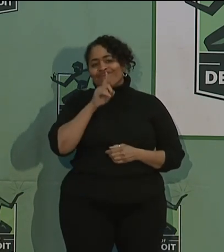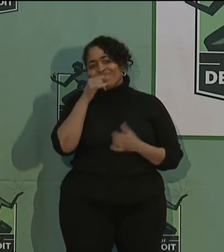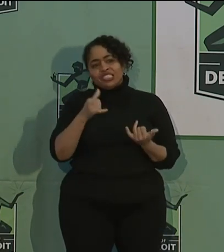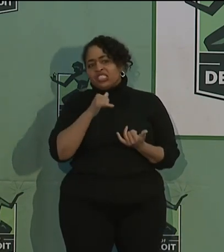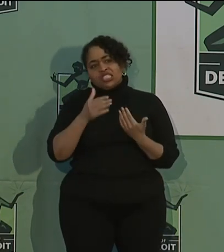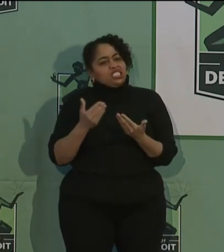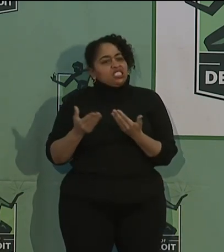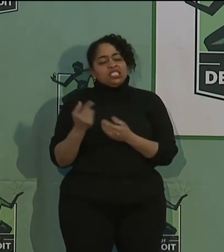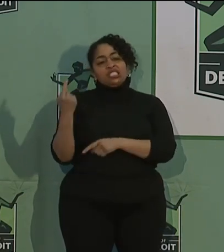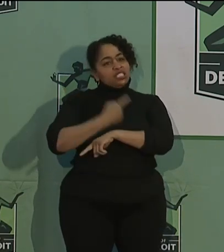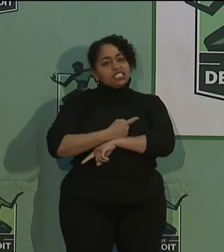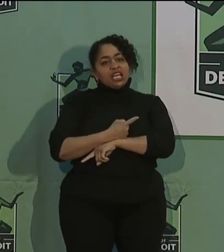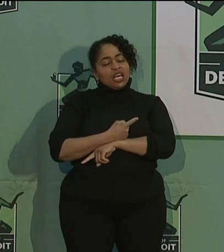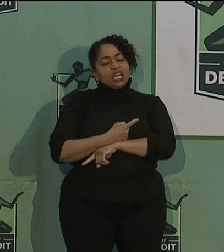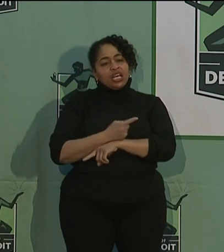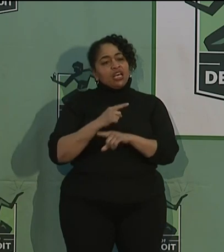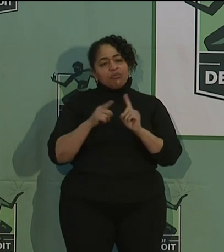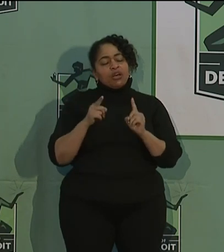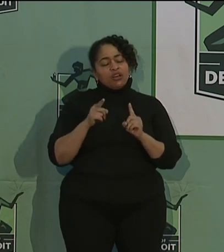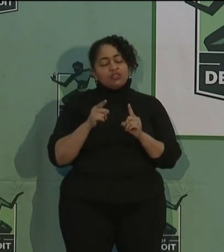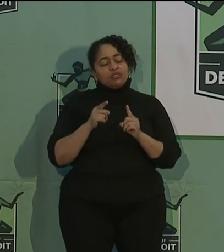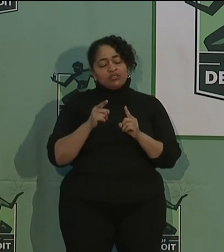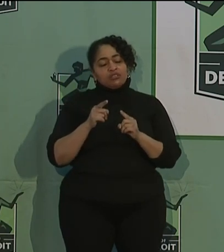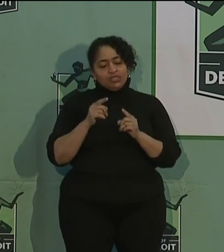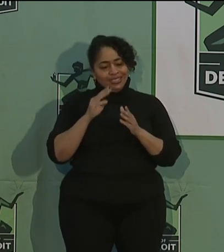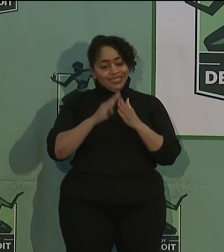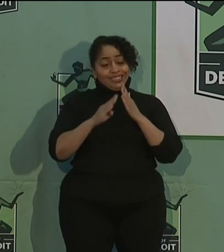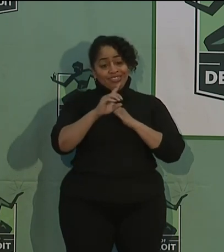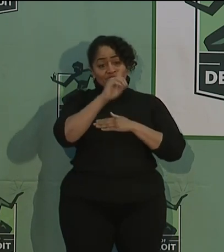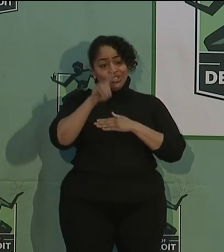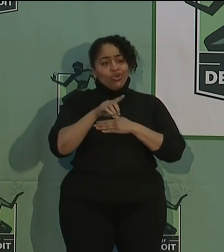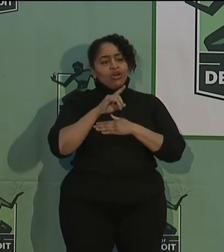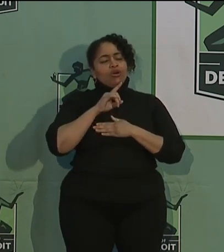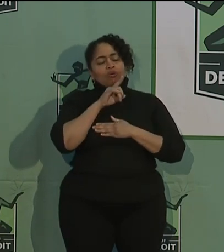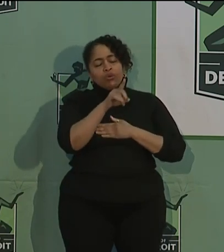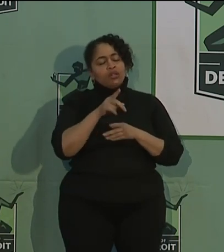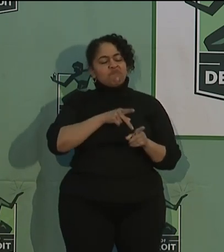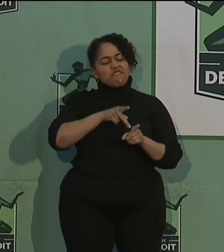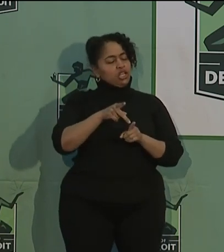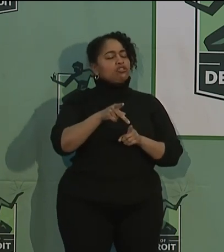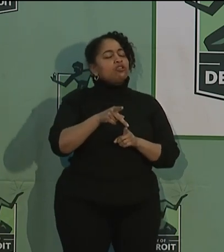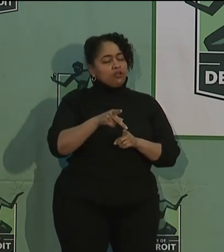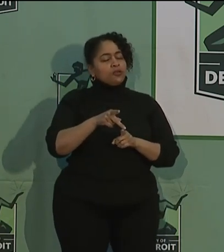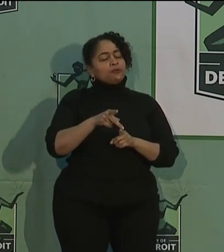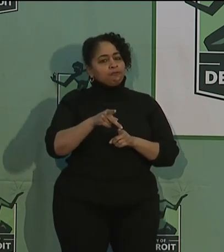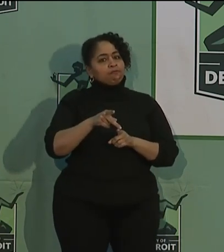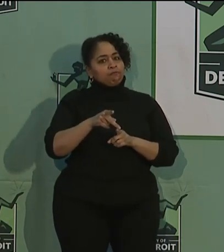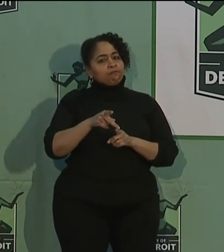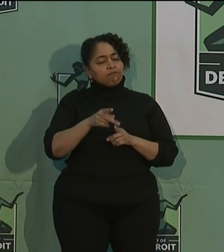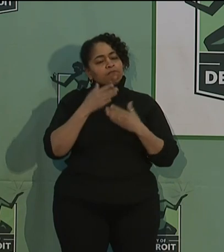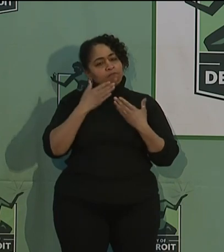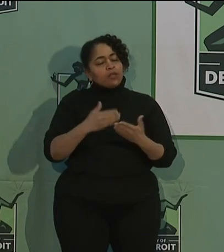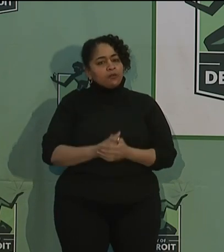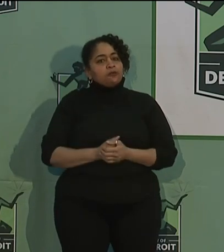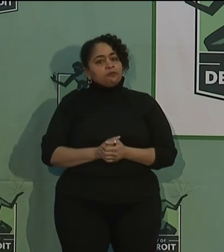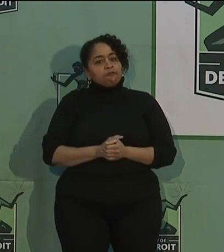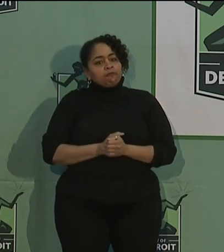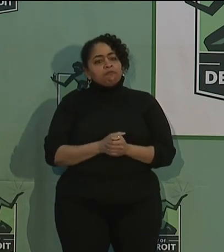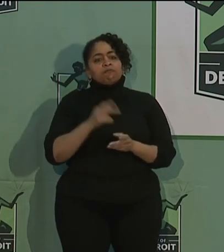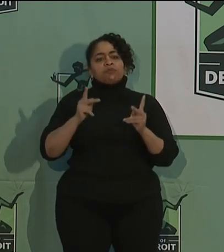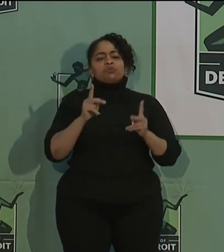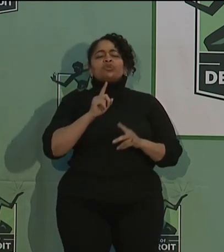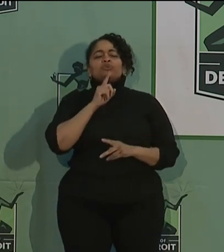but the reaction across the city has been so professional. And people are, I think,